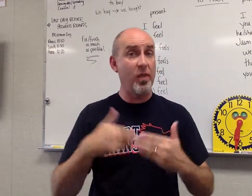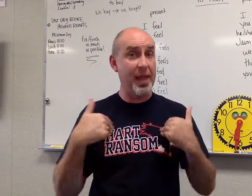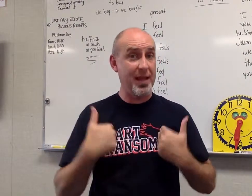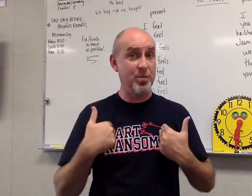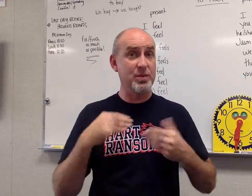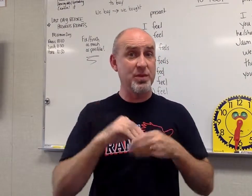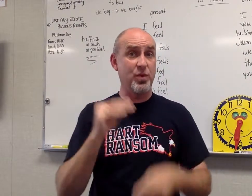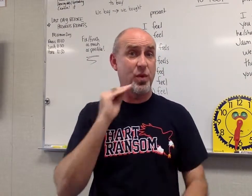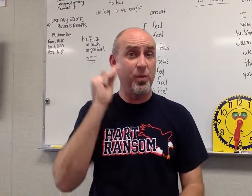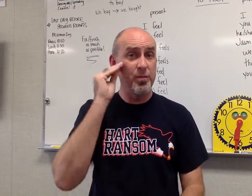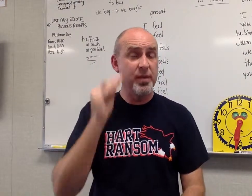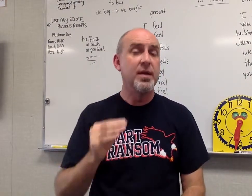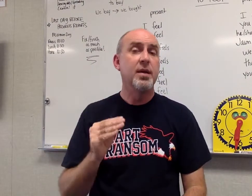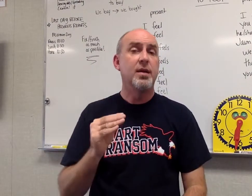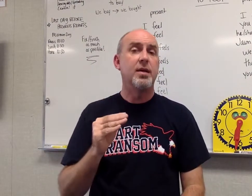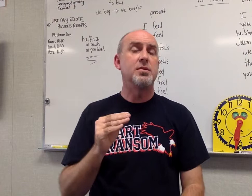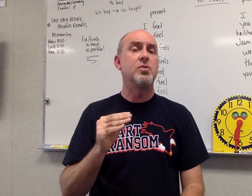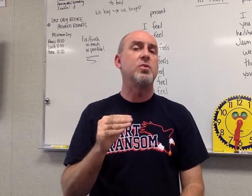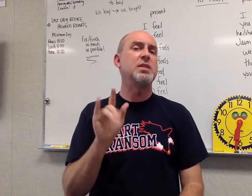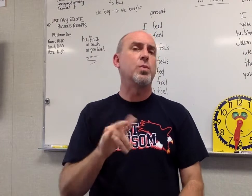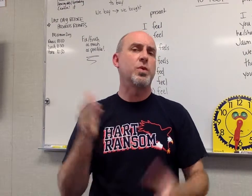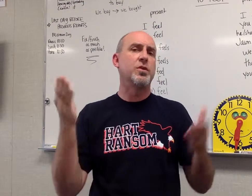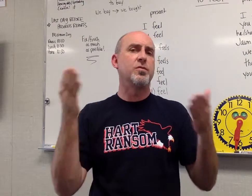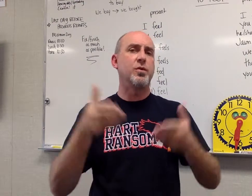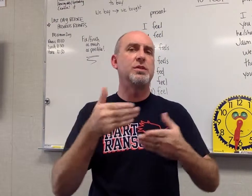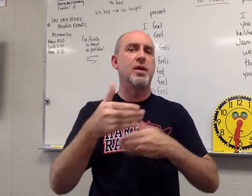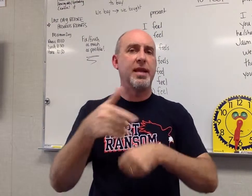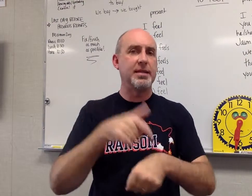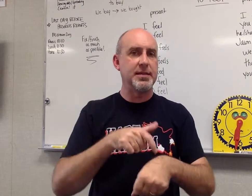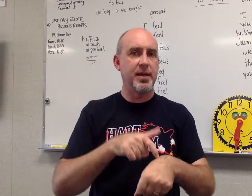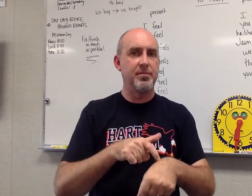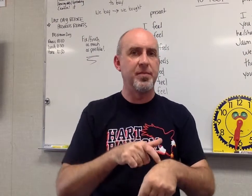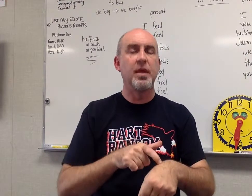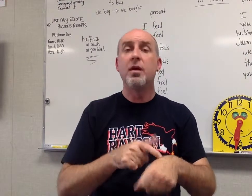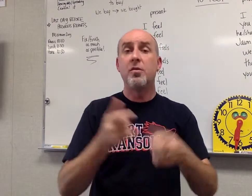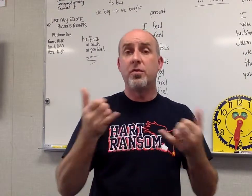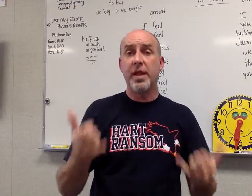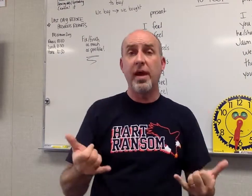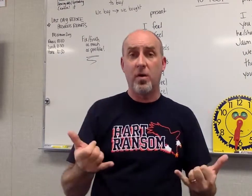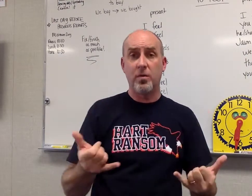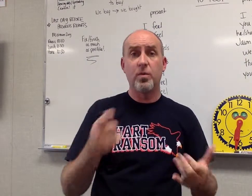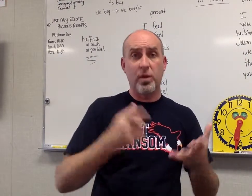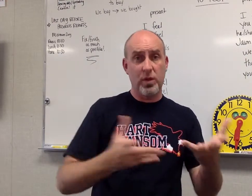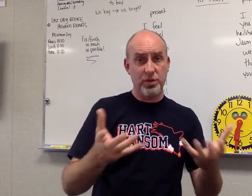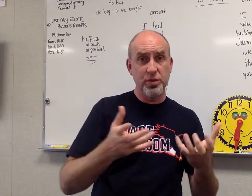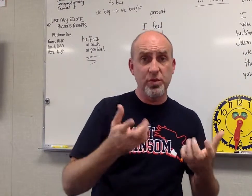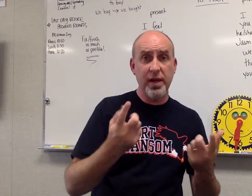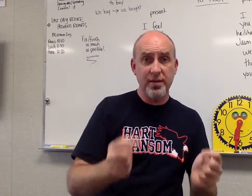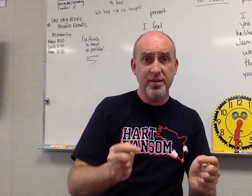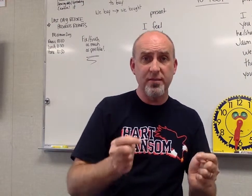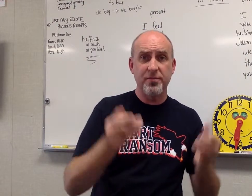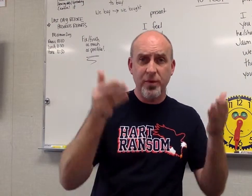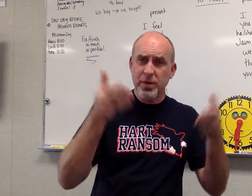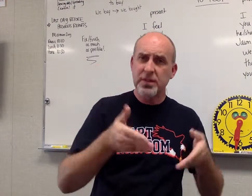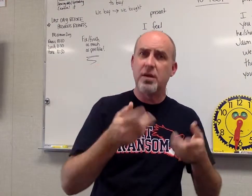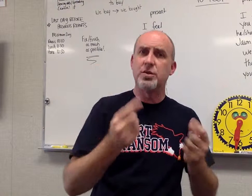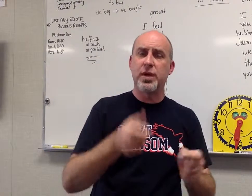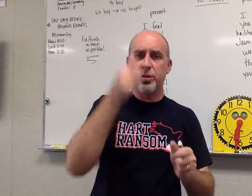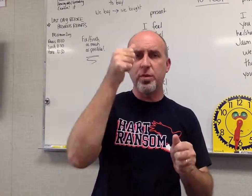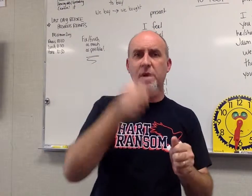the animals in your home. And so that's what we're going to focus on next time. For now, what I want you to try to focus on and try to